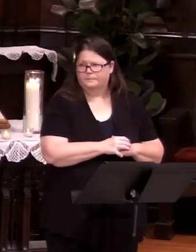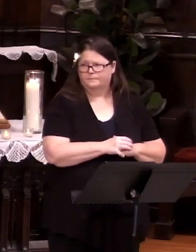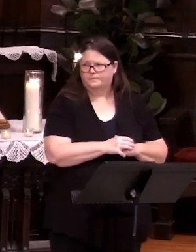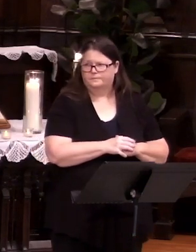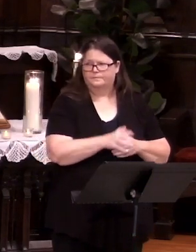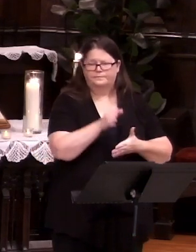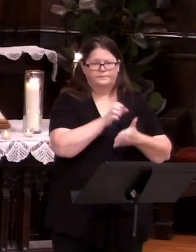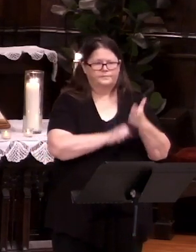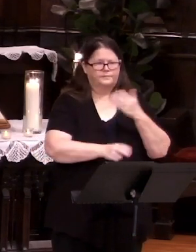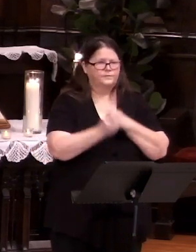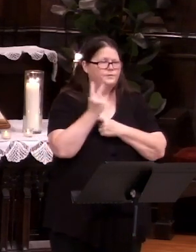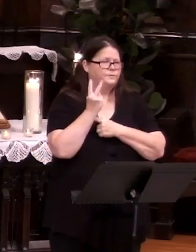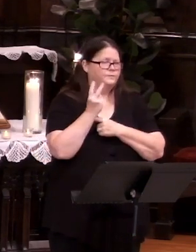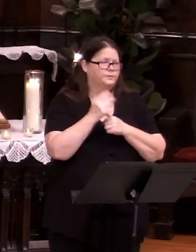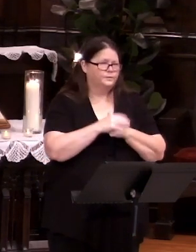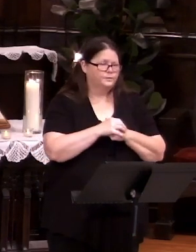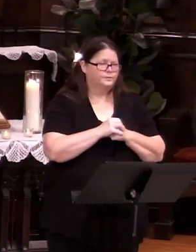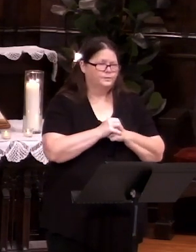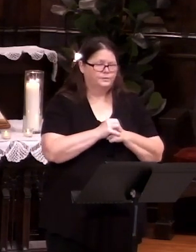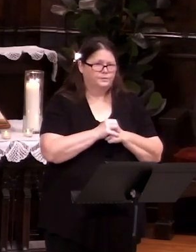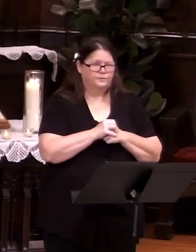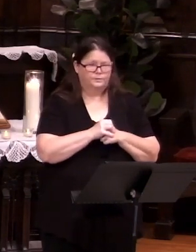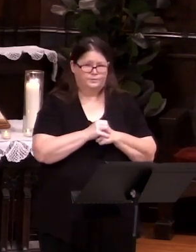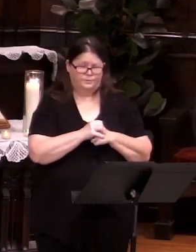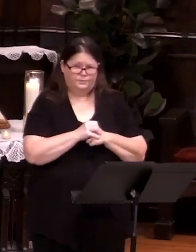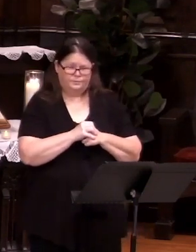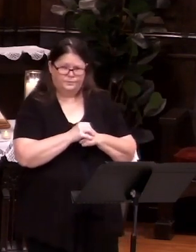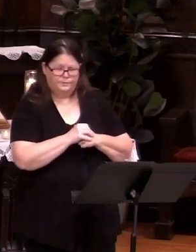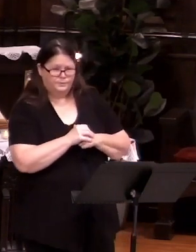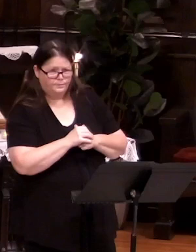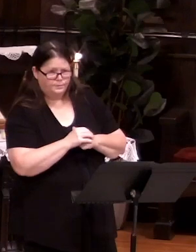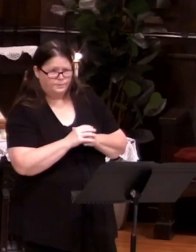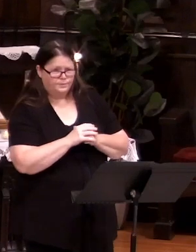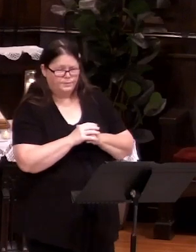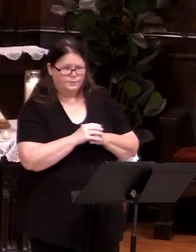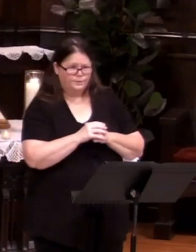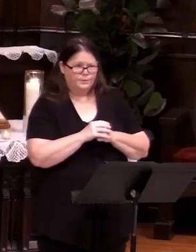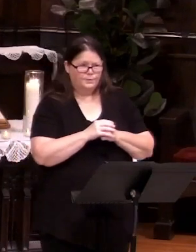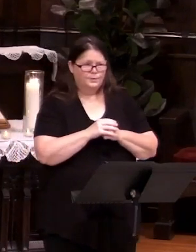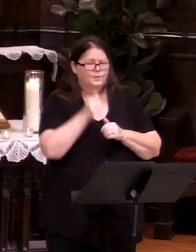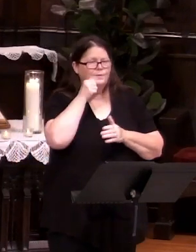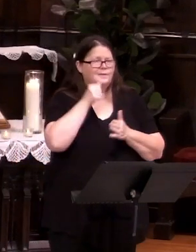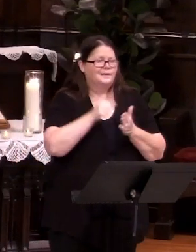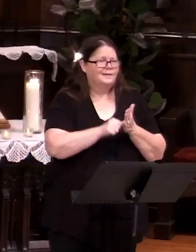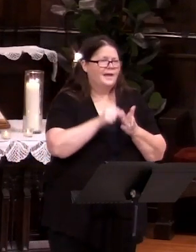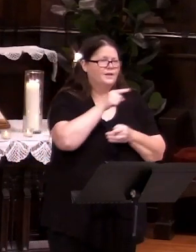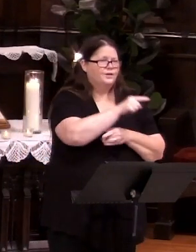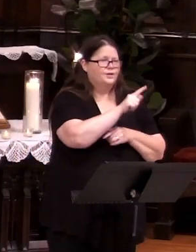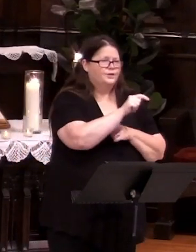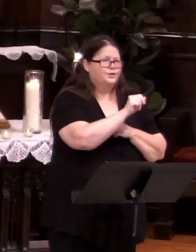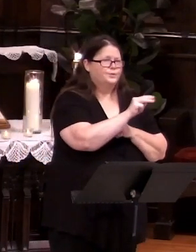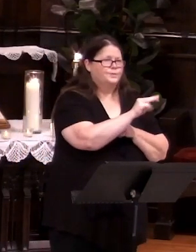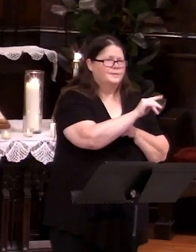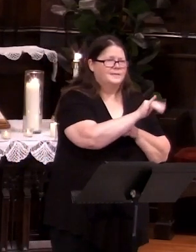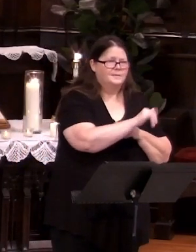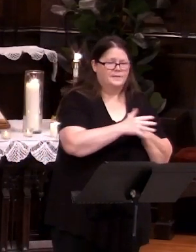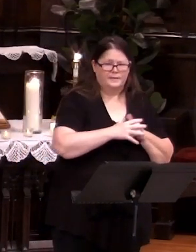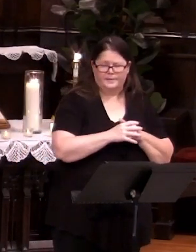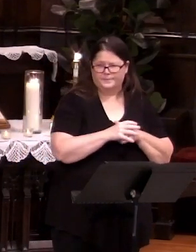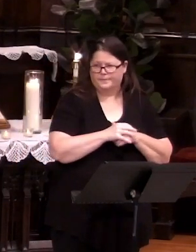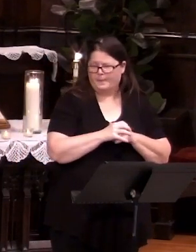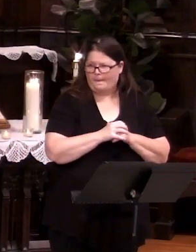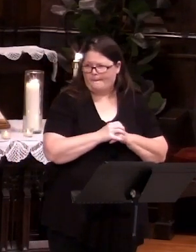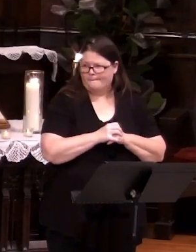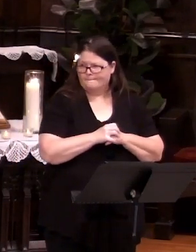Chapter 2 of Paul's epistle to Timothy is part of a canon